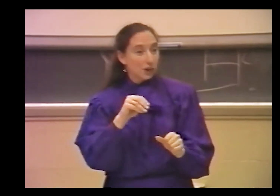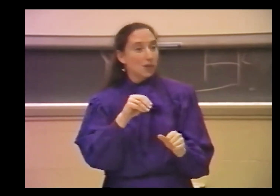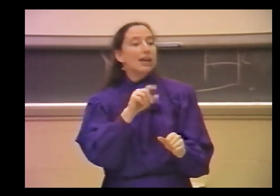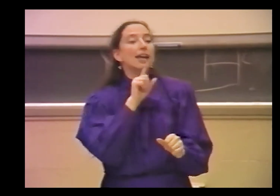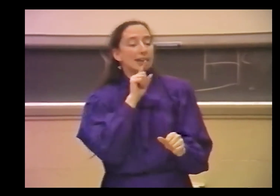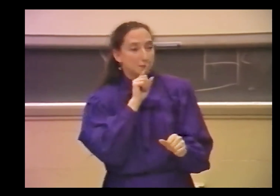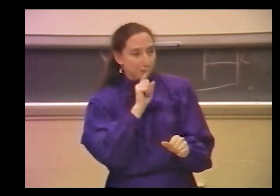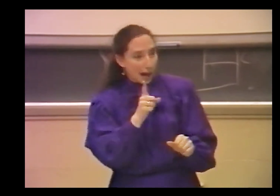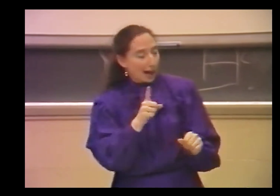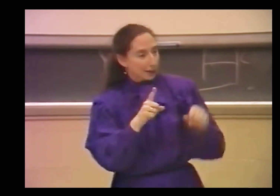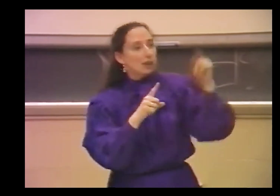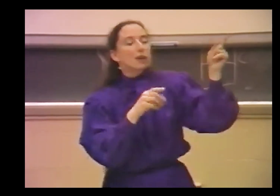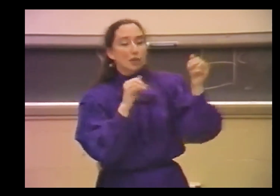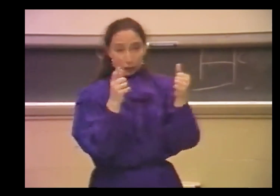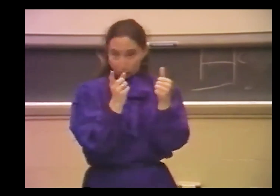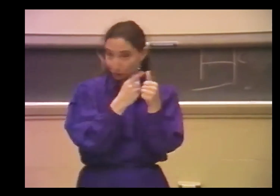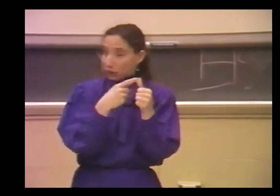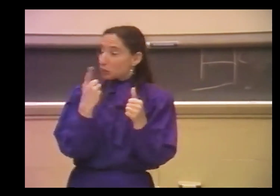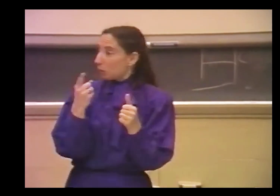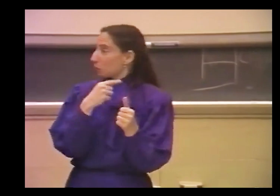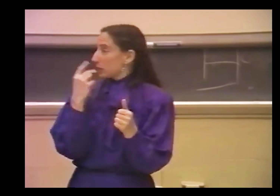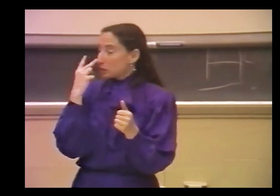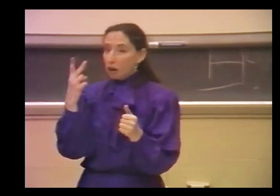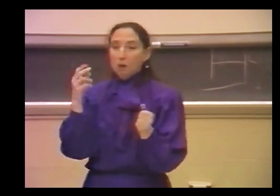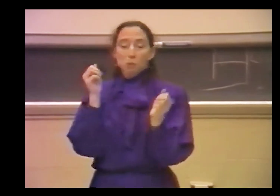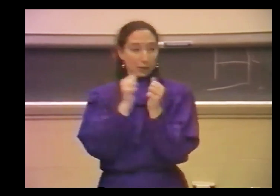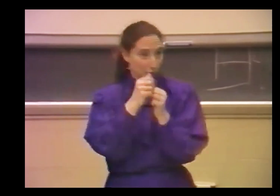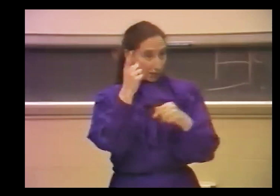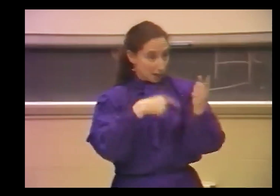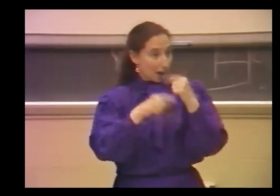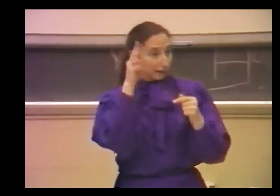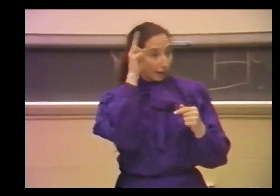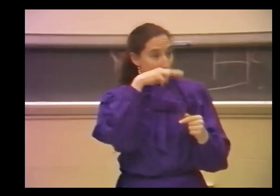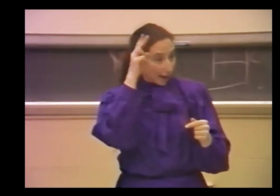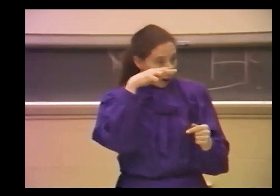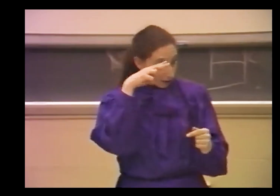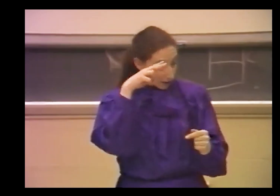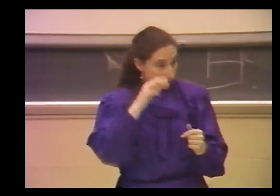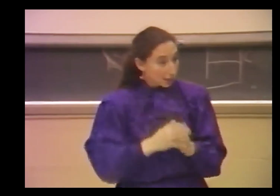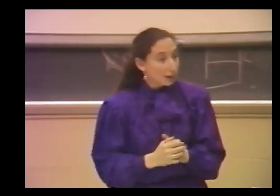so in fact, the first one we saw with the sign careless,